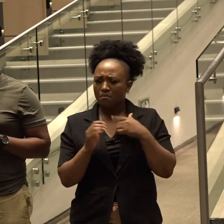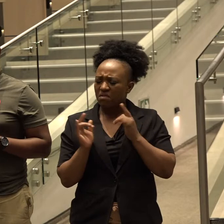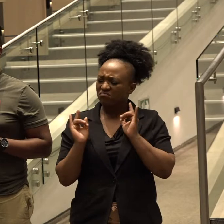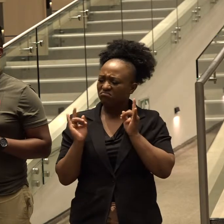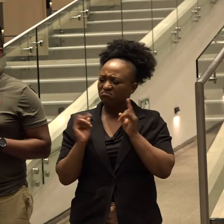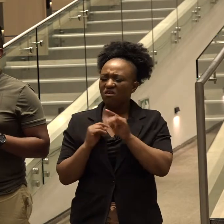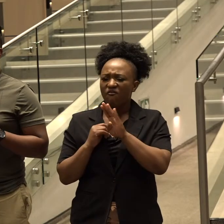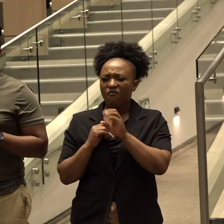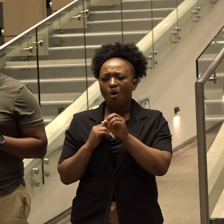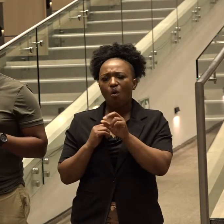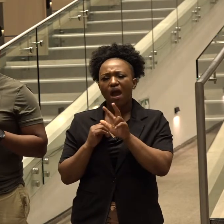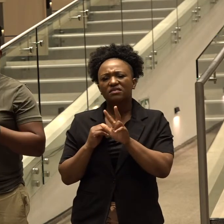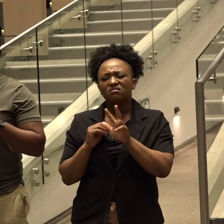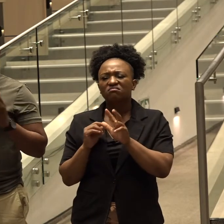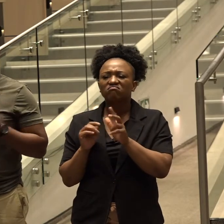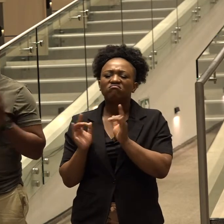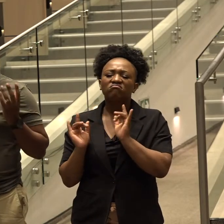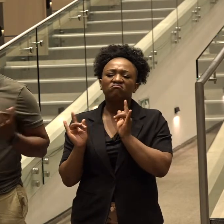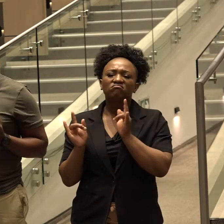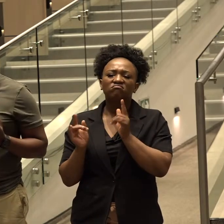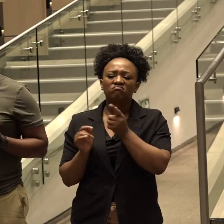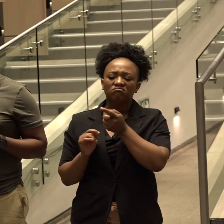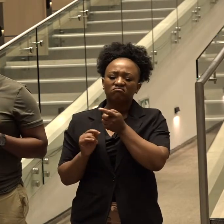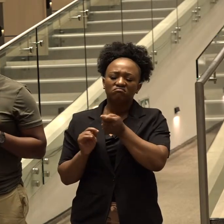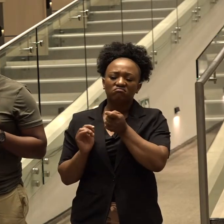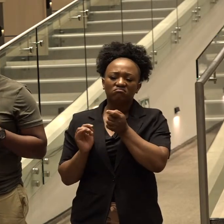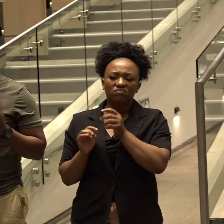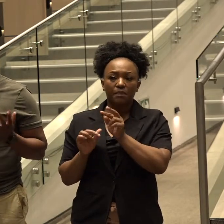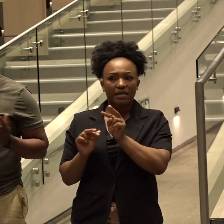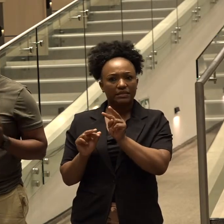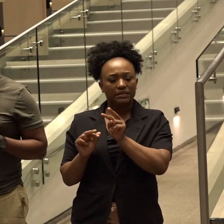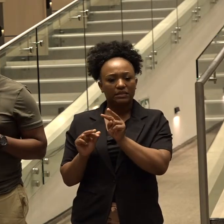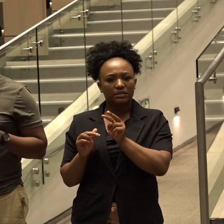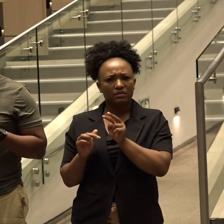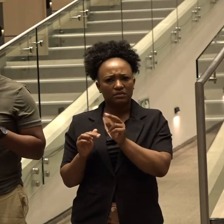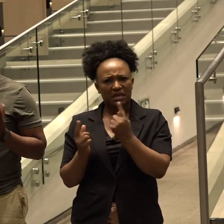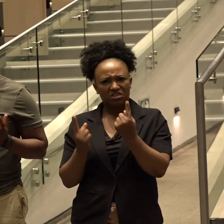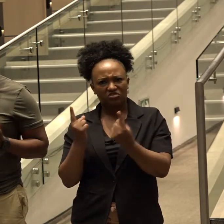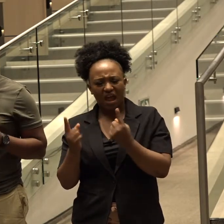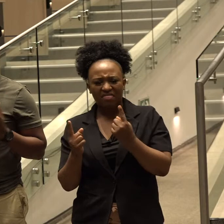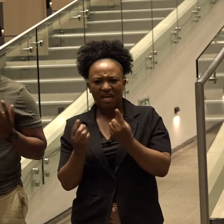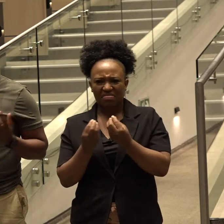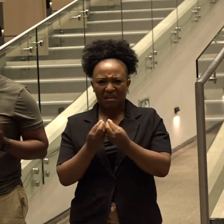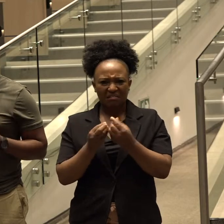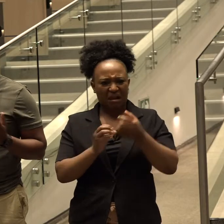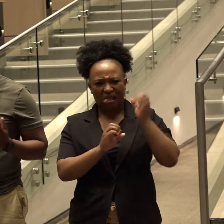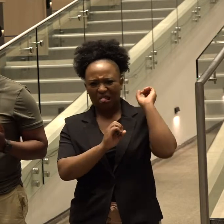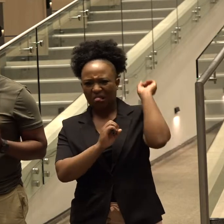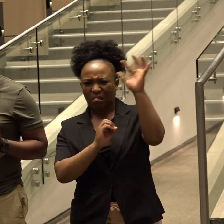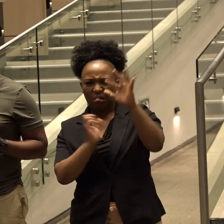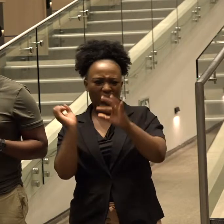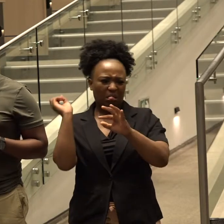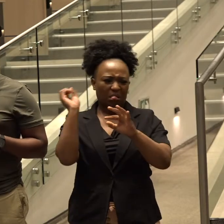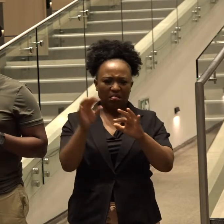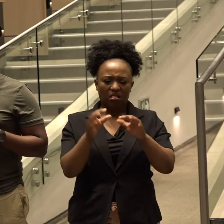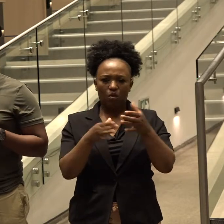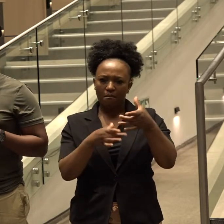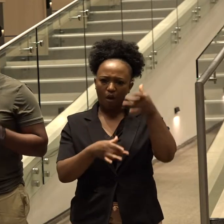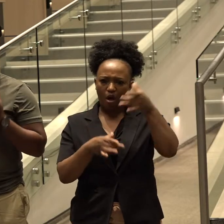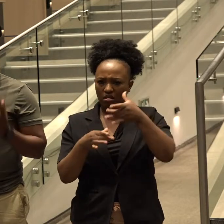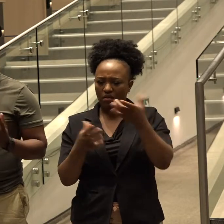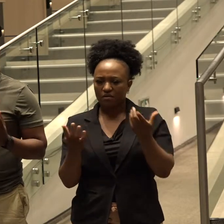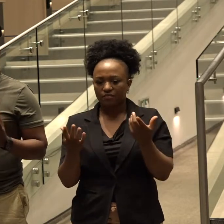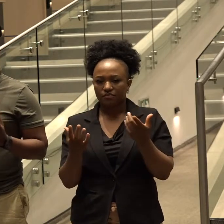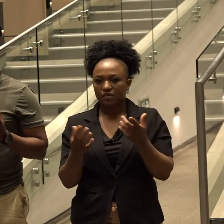channel 408 I see what is been happening you hit each other with things portals and stuff